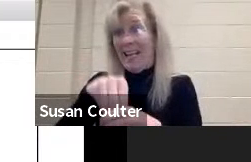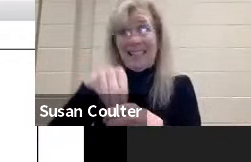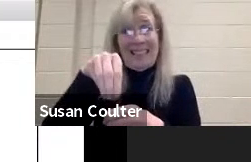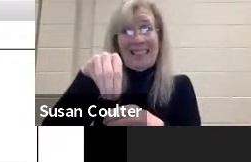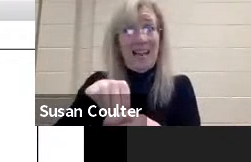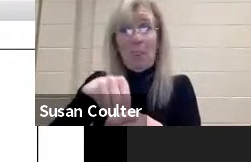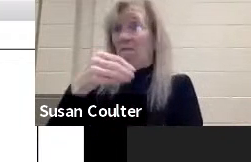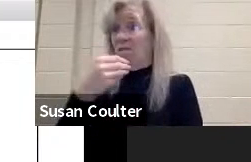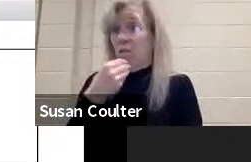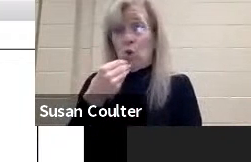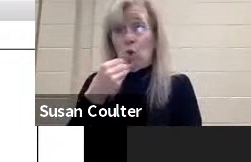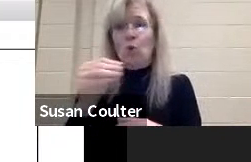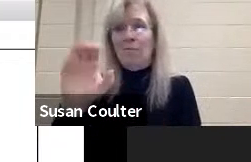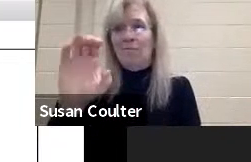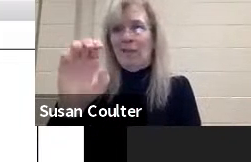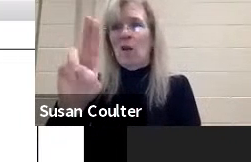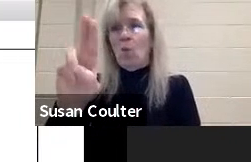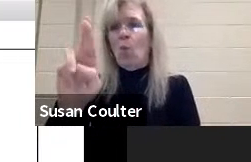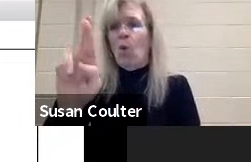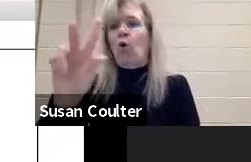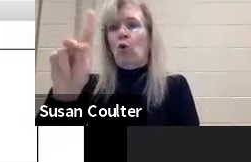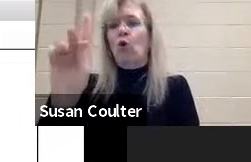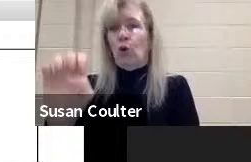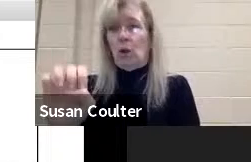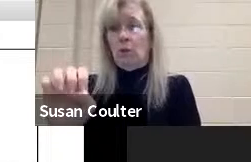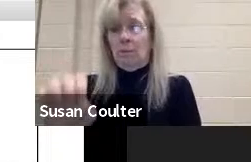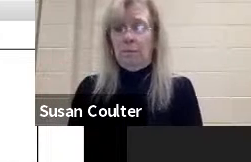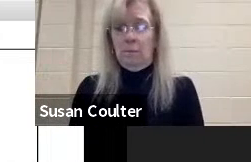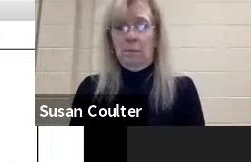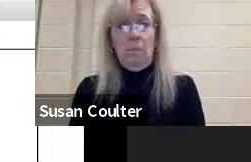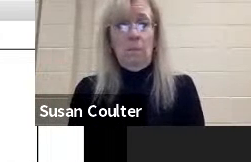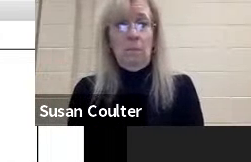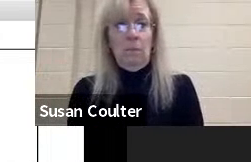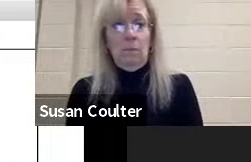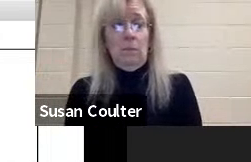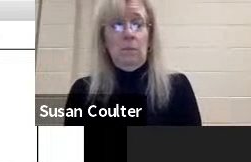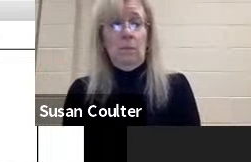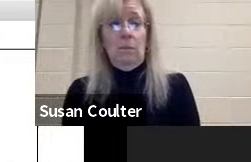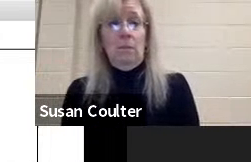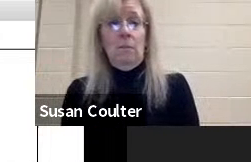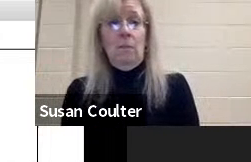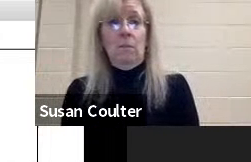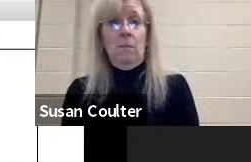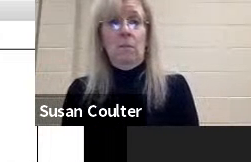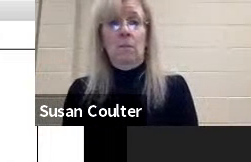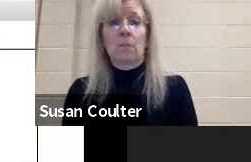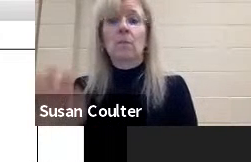long in the food, it will curdle.